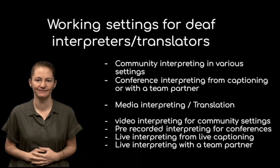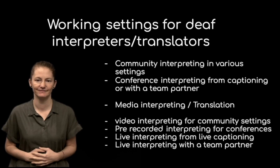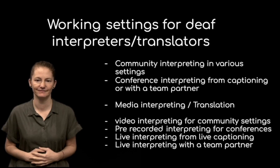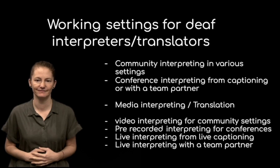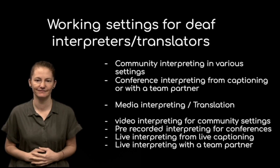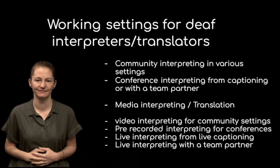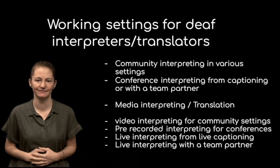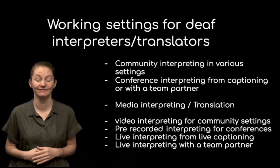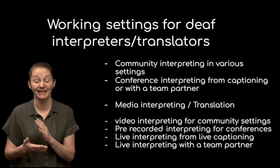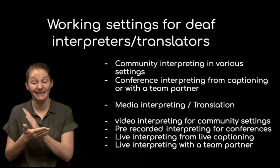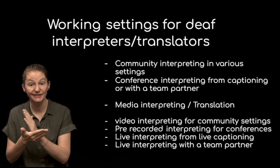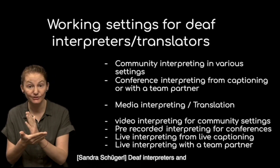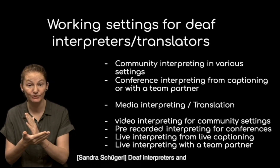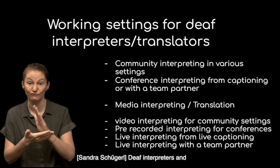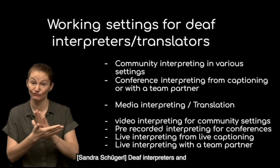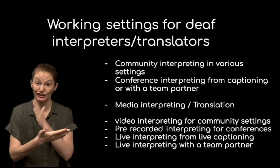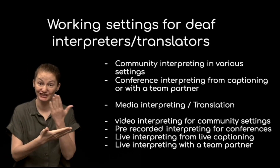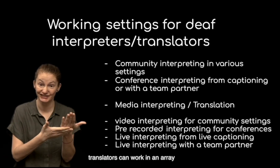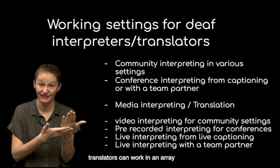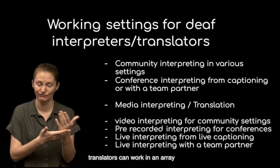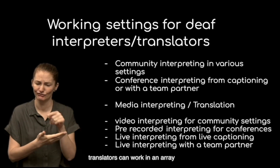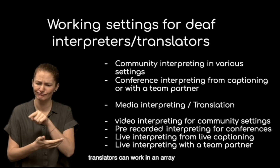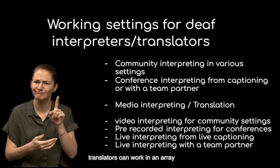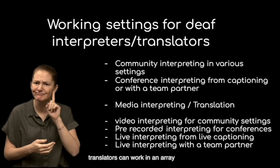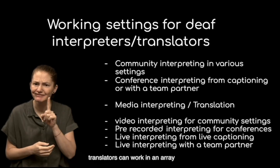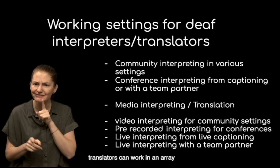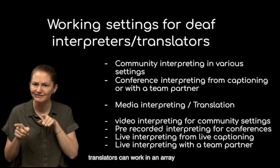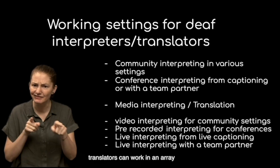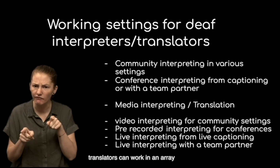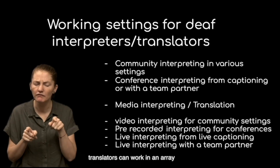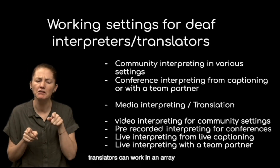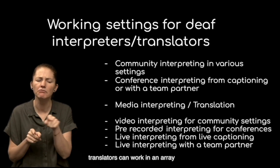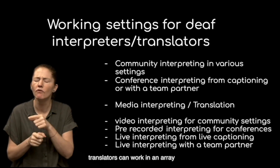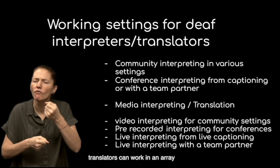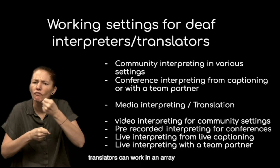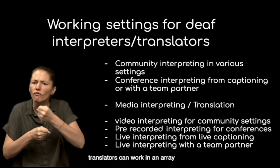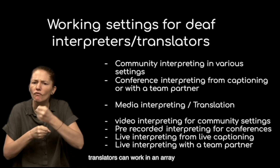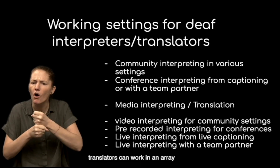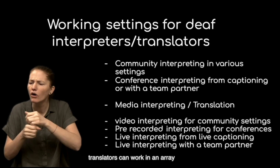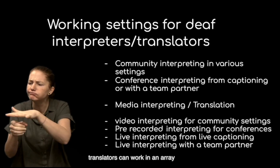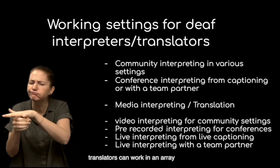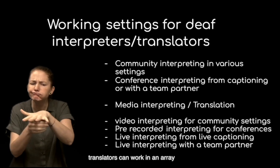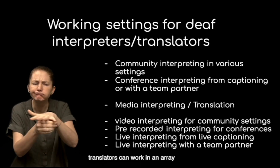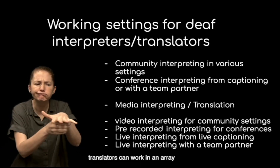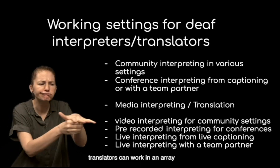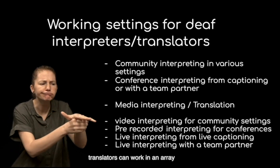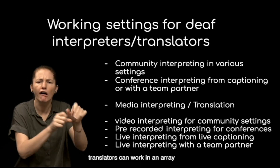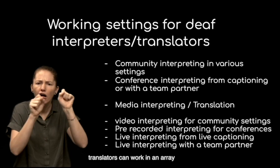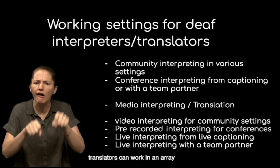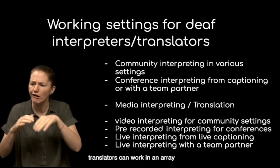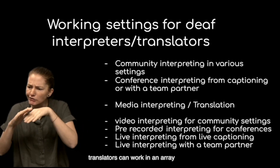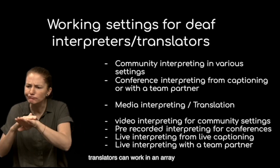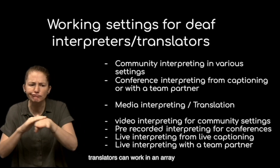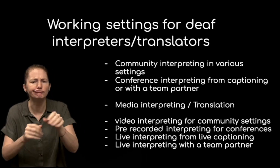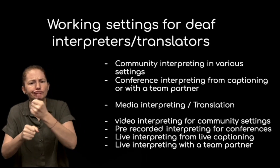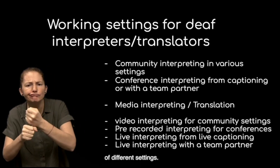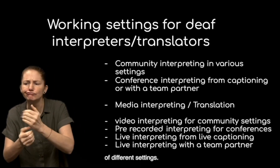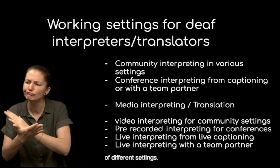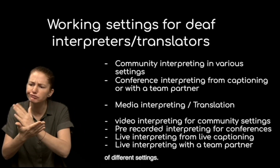Deaf interpreters and translators can work in an array of different settings. I'll draw your attention to the